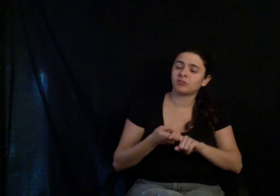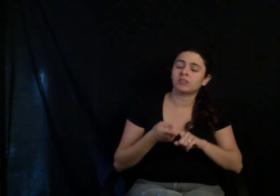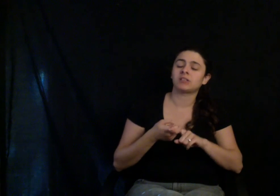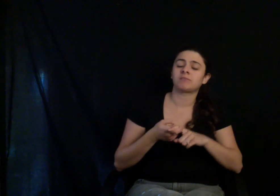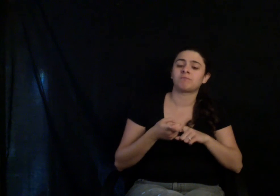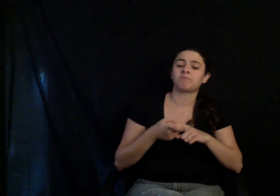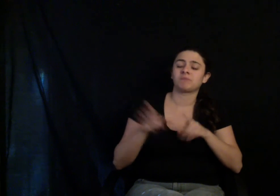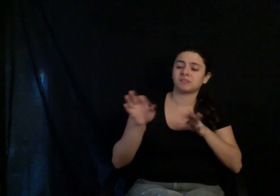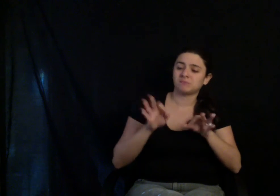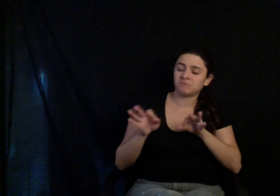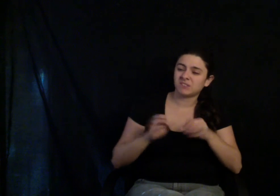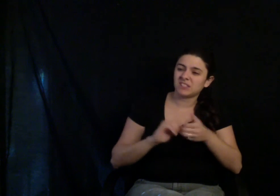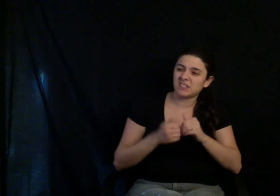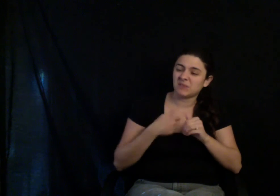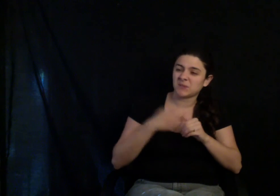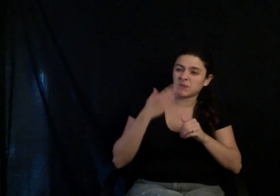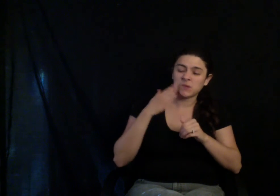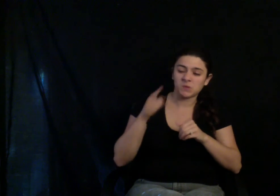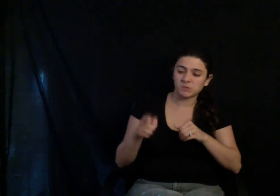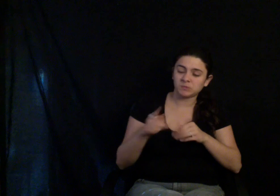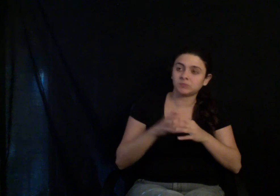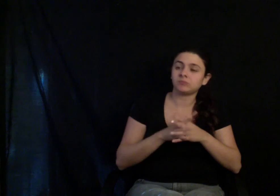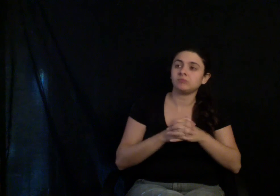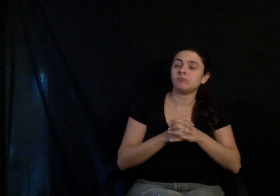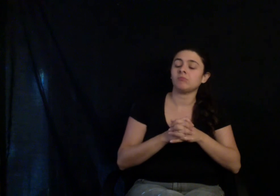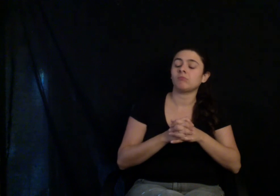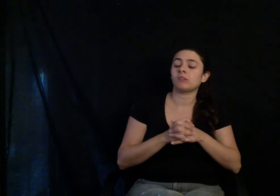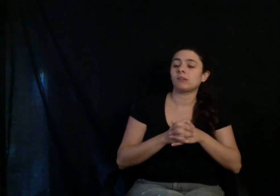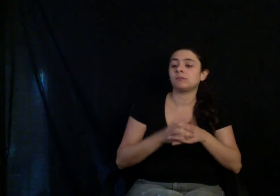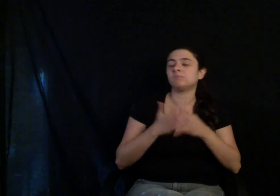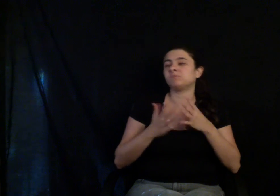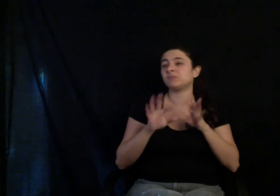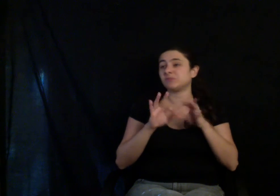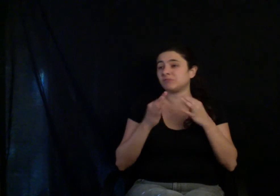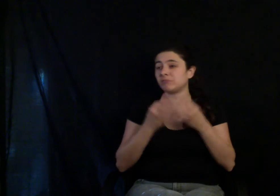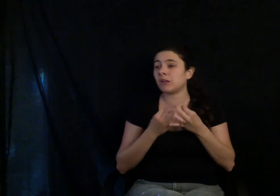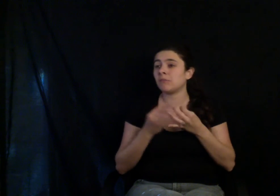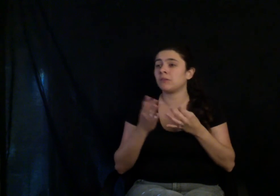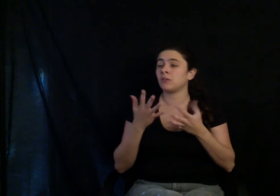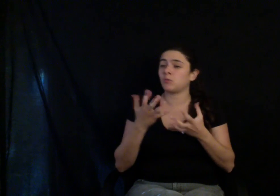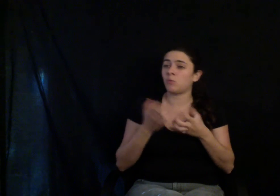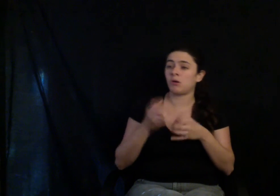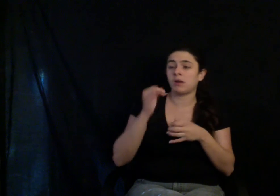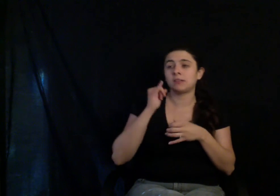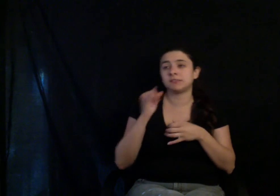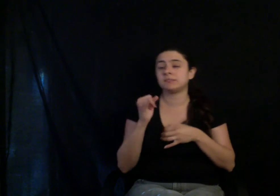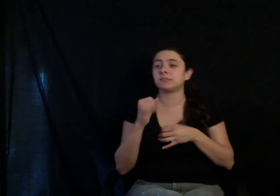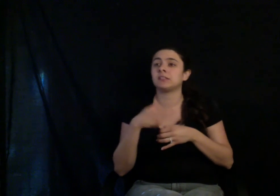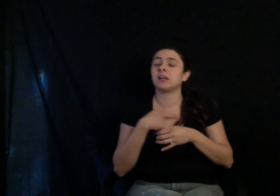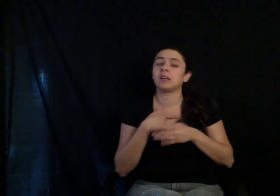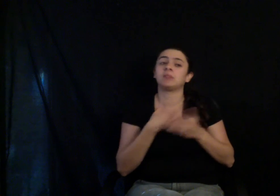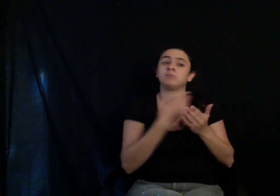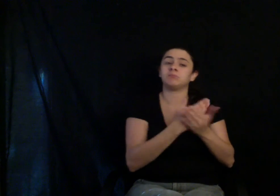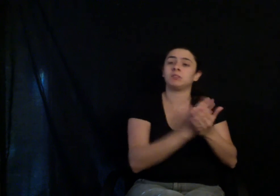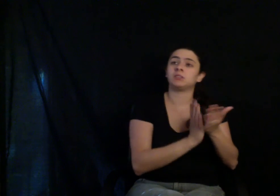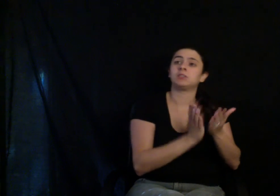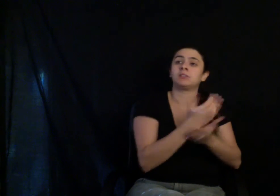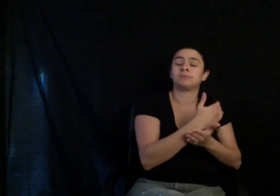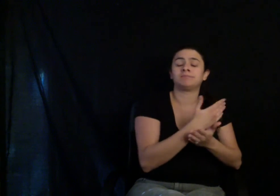and I'm wondering if the family would be open to something like this." And all I could promise you is $200 or something. Like I could only